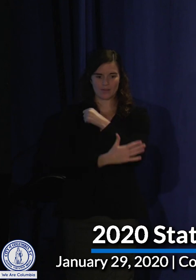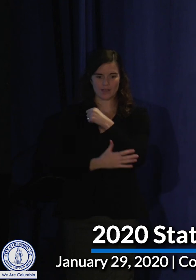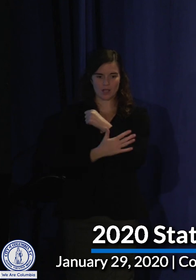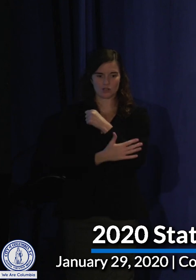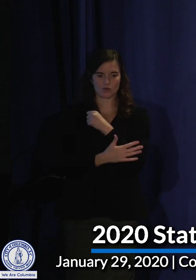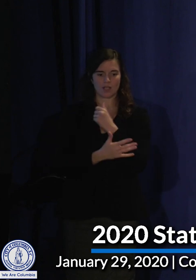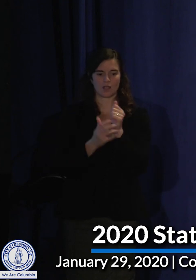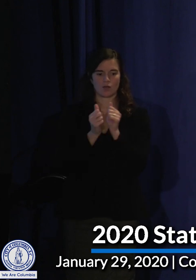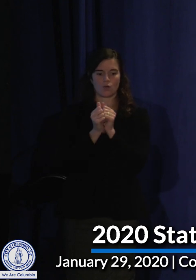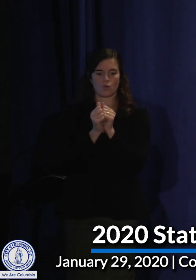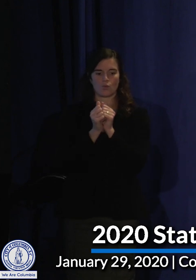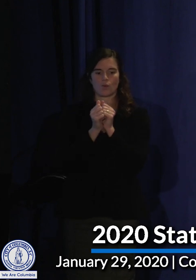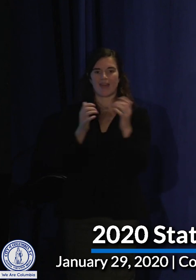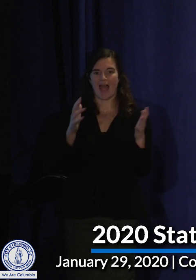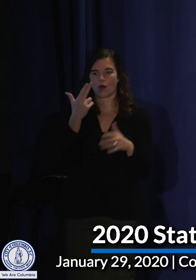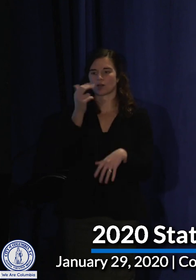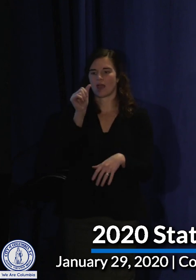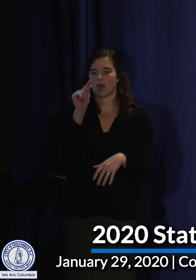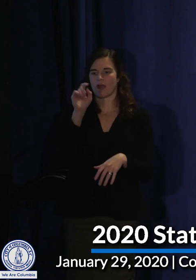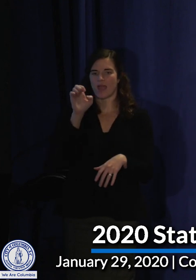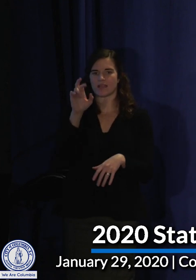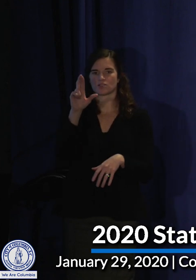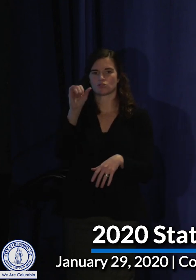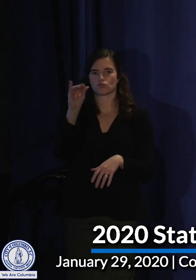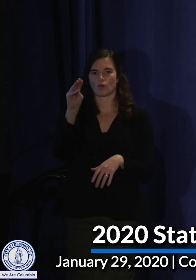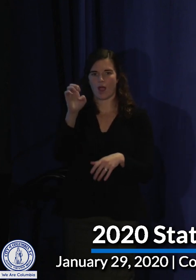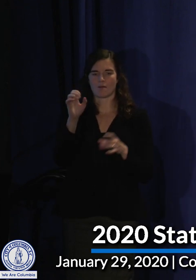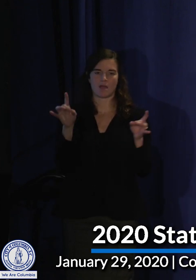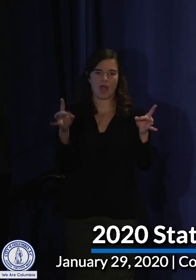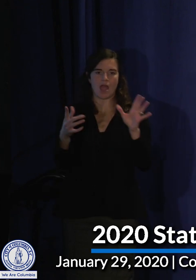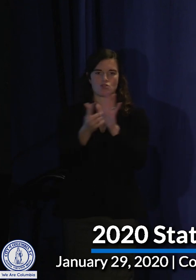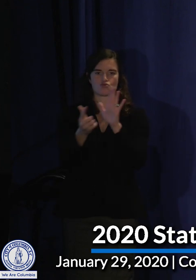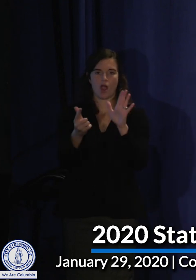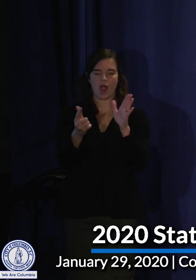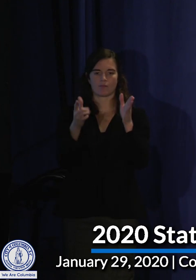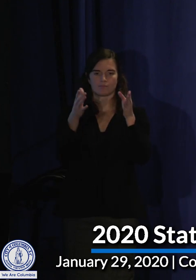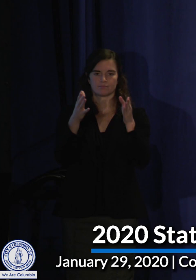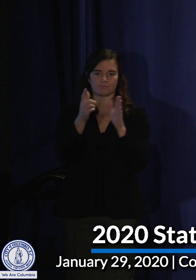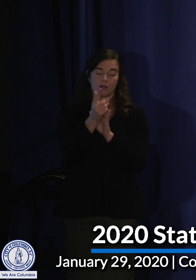hate crimes law, we passed a hate crimes ordinance